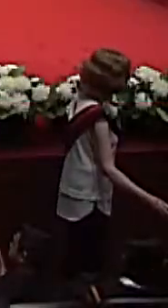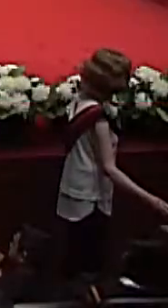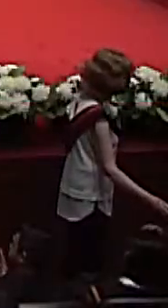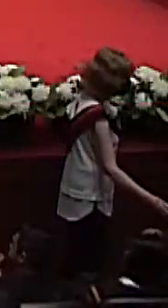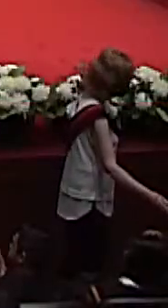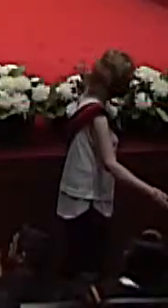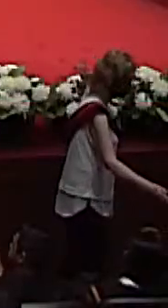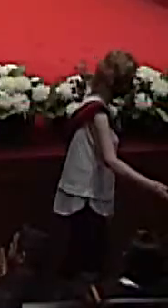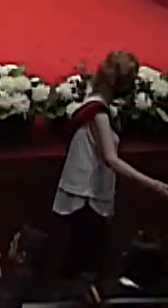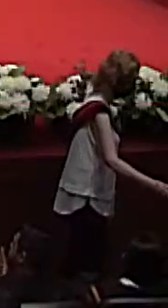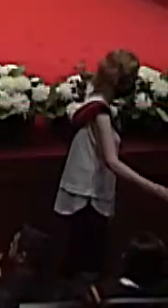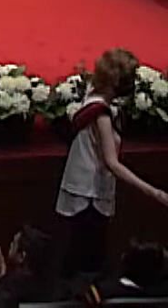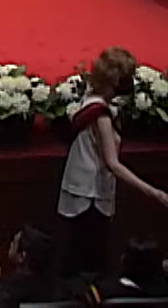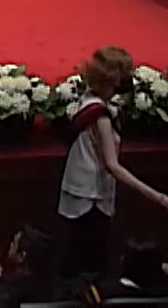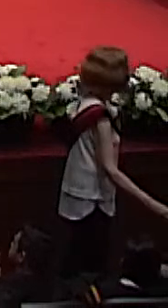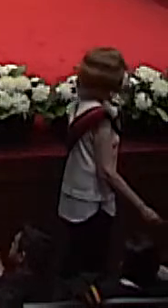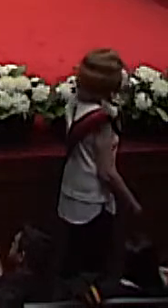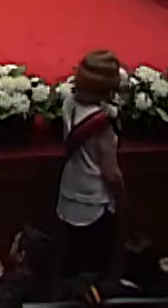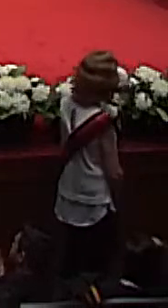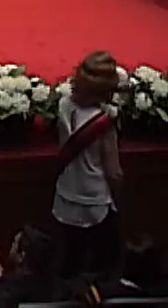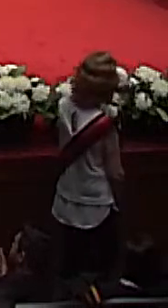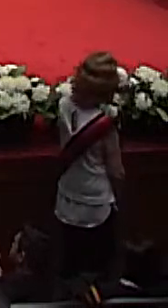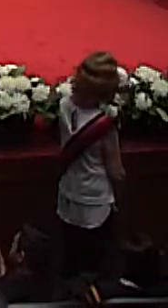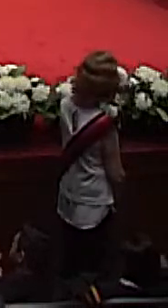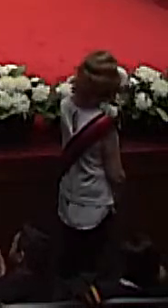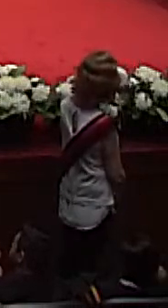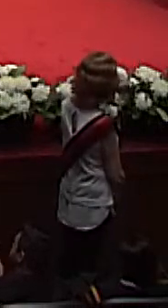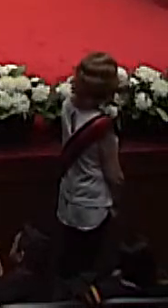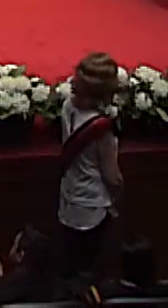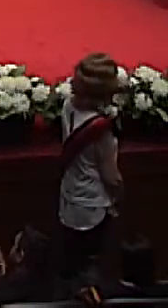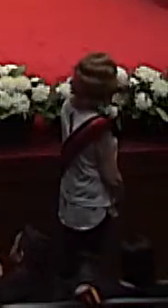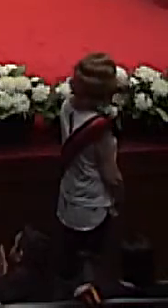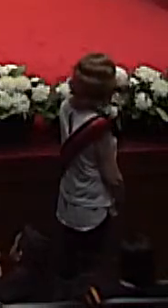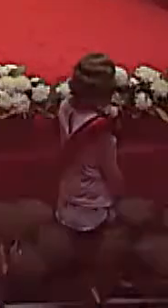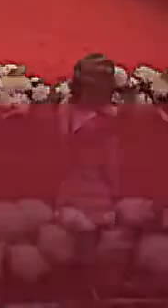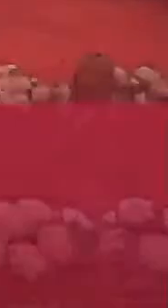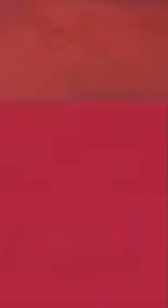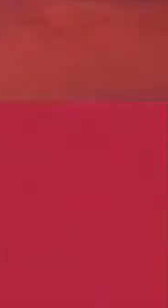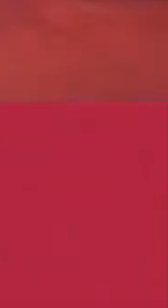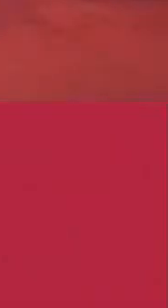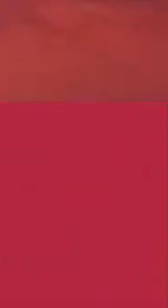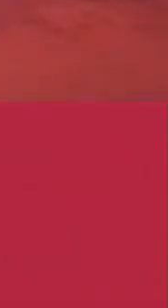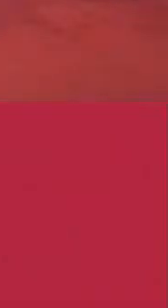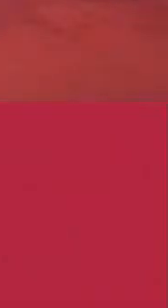Photography, still and motion. Carly Adams, honors.